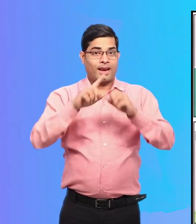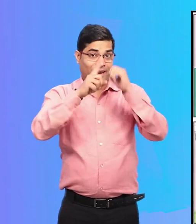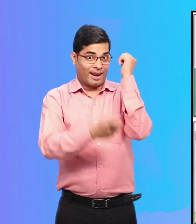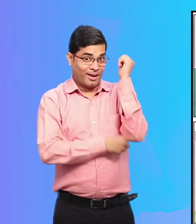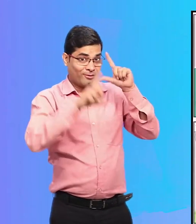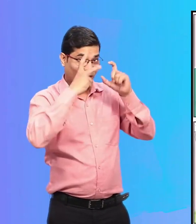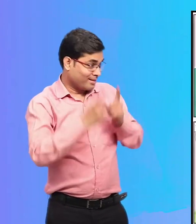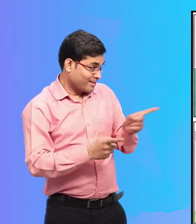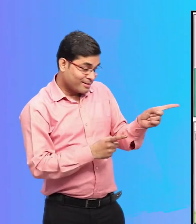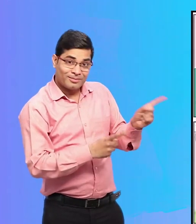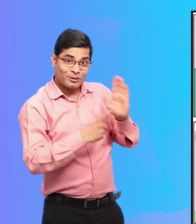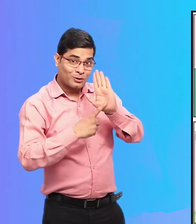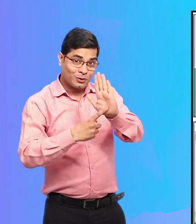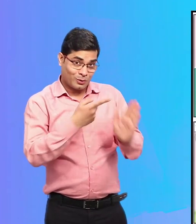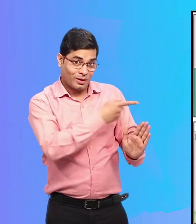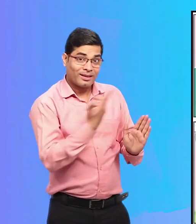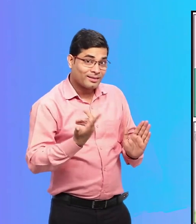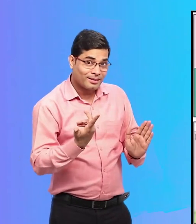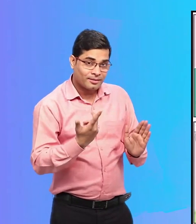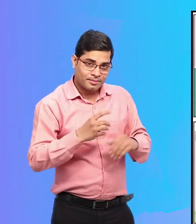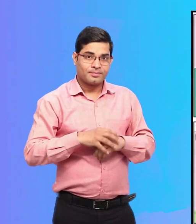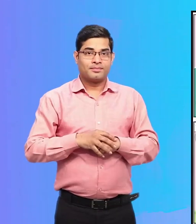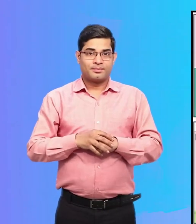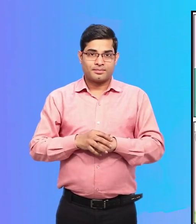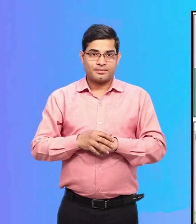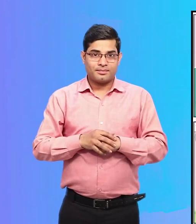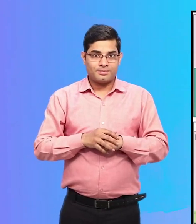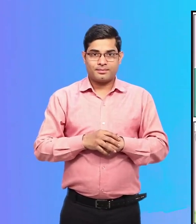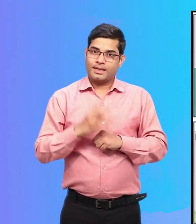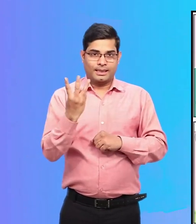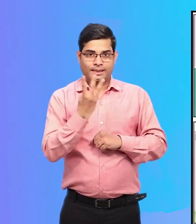The last picture shows the three of them moving towards the bus stand.